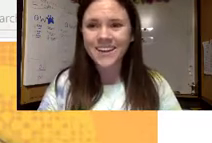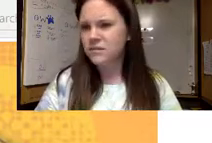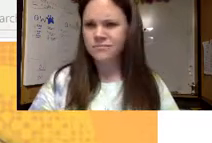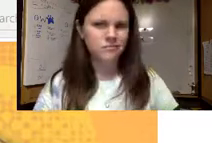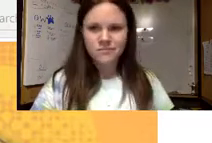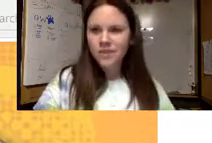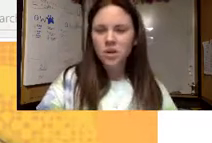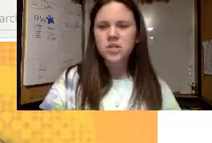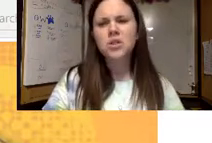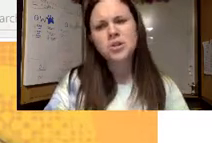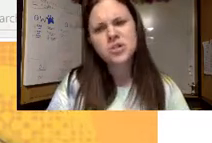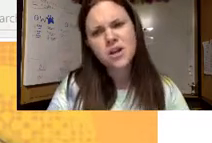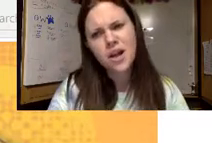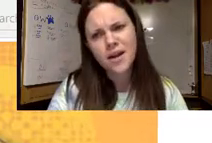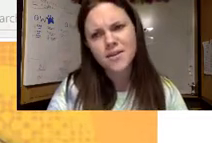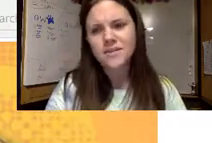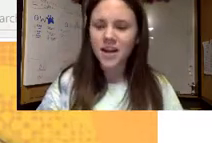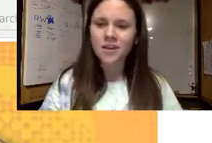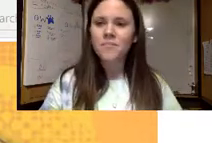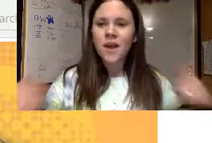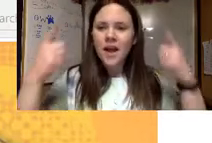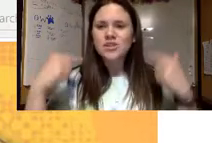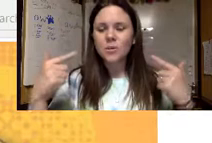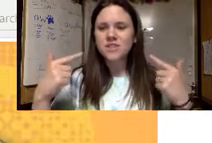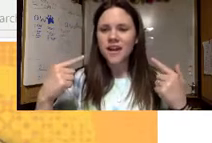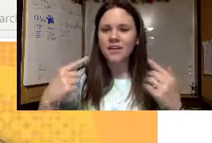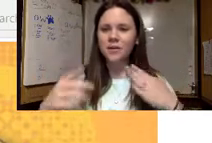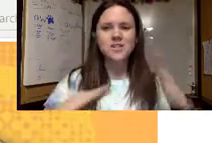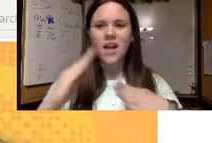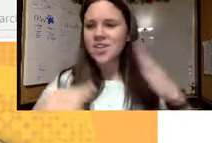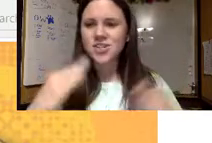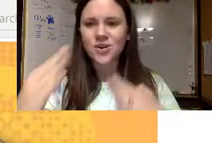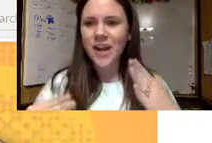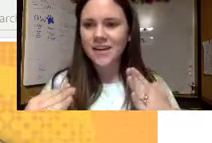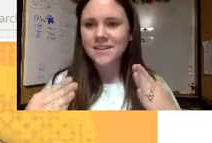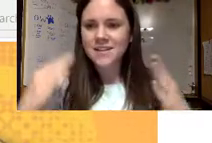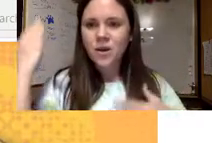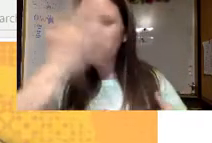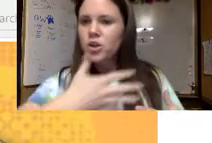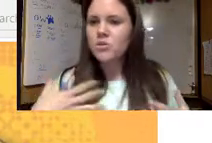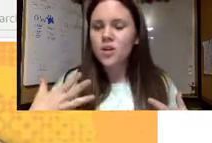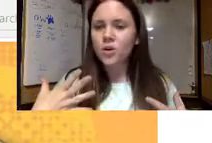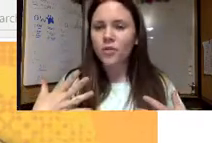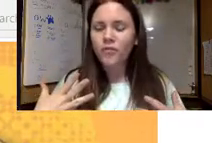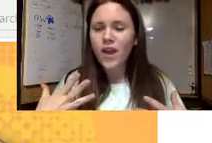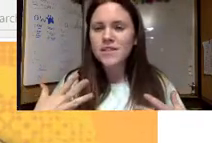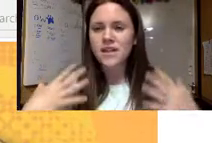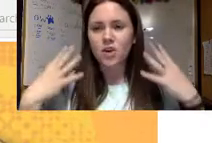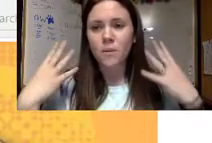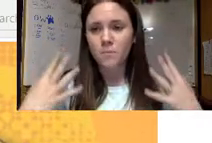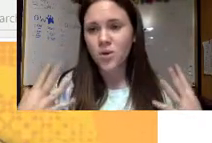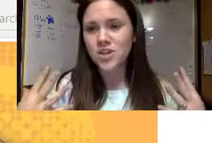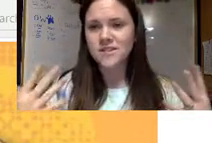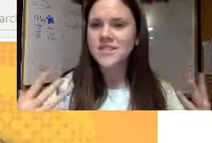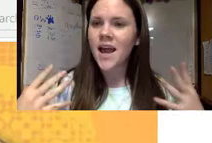sad. No, you say they're sad, right? And so much of sign language is not just your hands, but using your face and